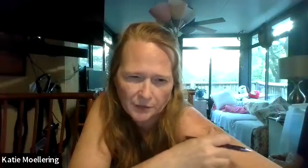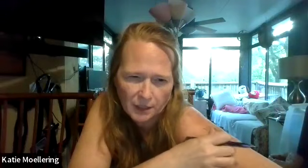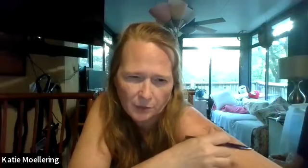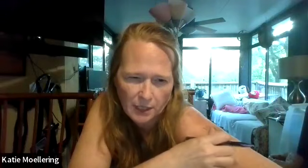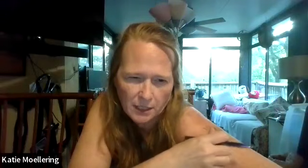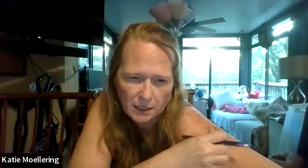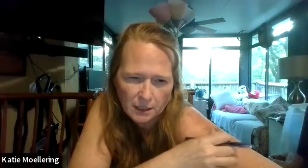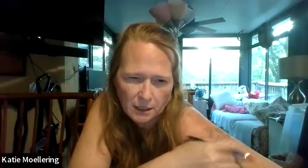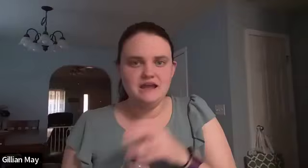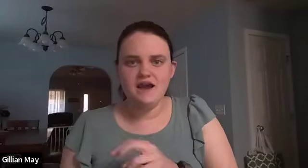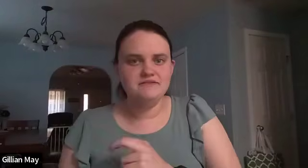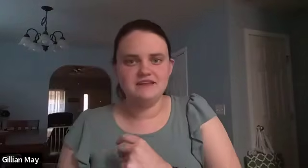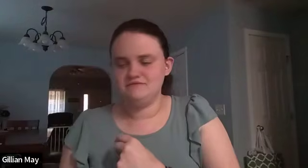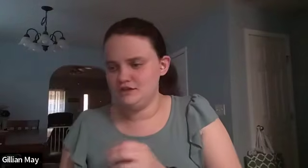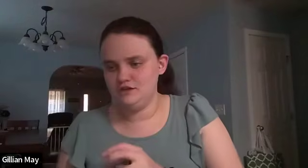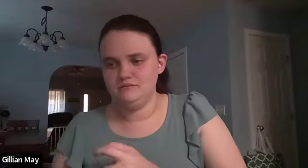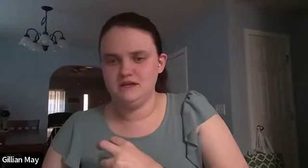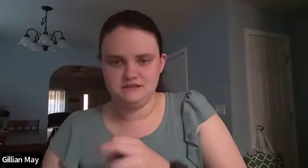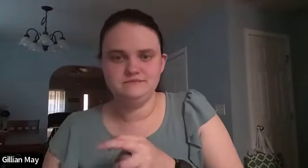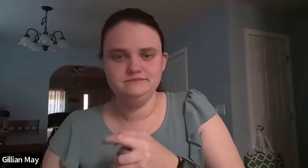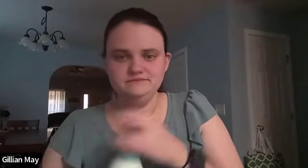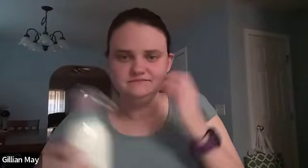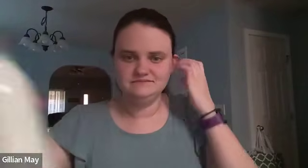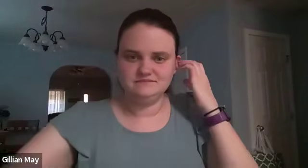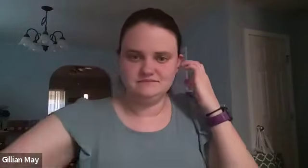don't think, right? Oh, no, we haven't. Yeah. Thank you. But Yes. so we could do that if